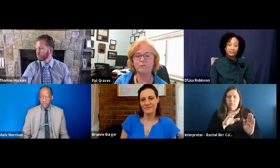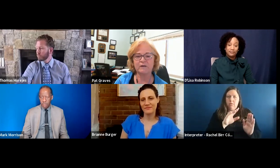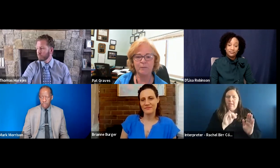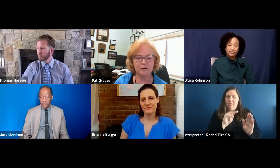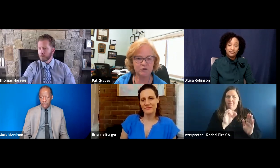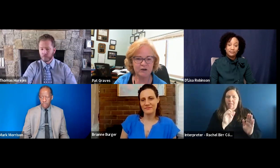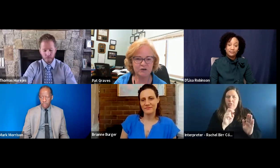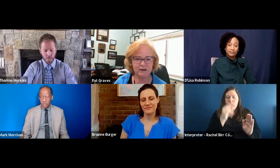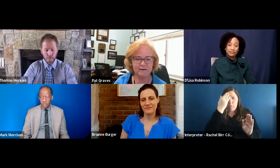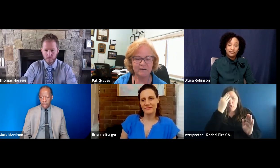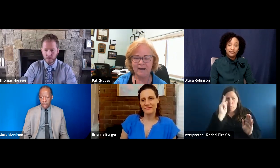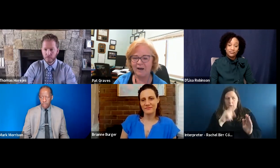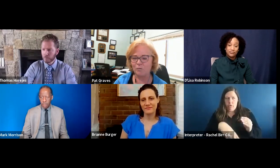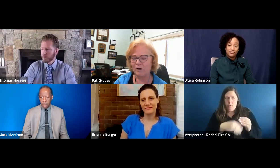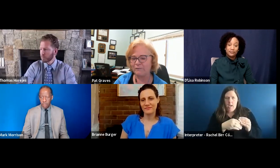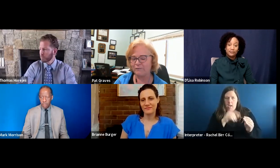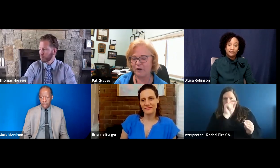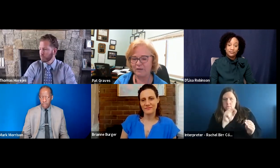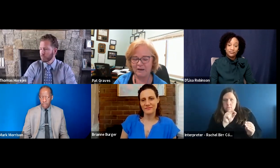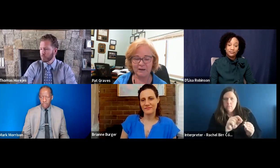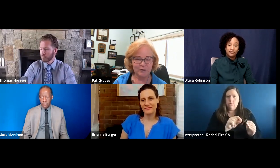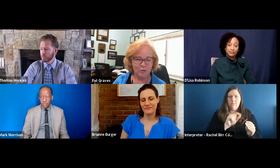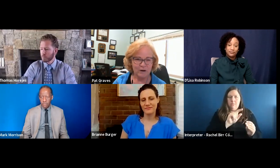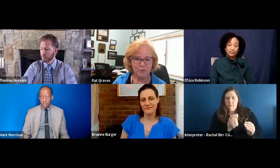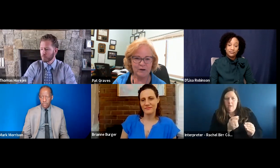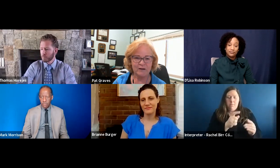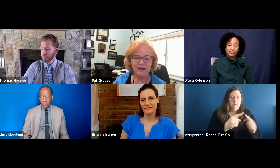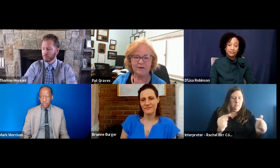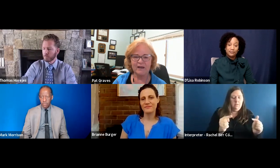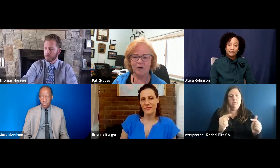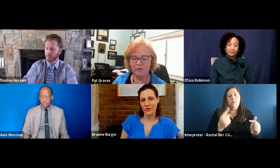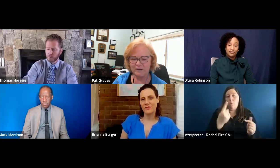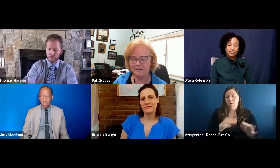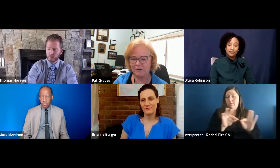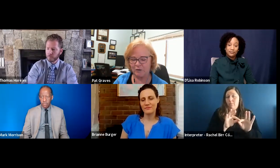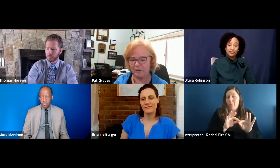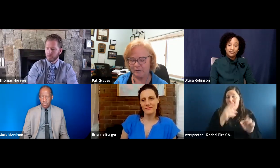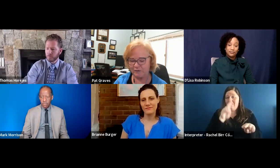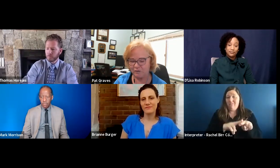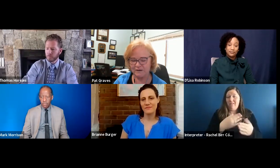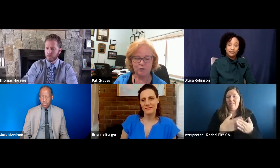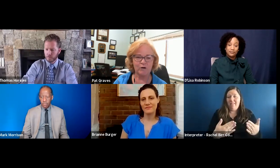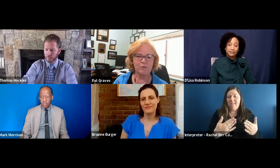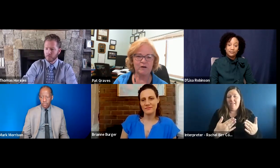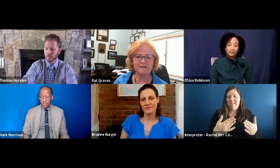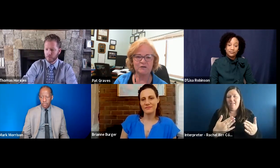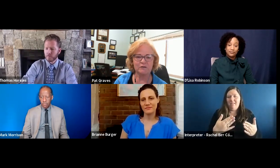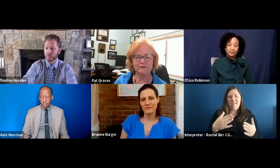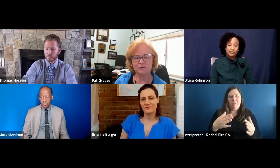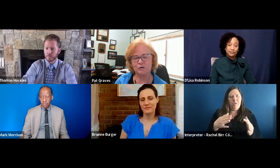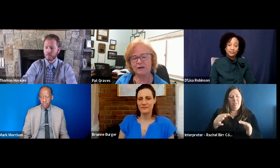where to put the punctuation in. And one fun thing in court reporting, they always do this in court